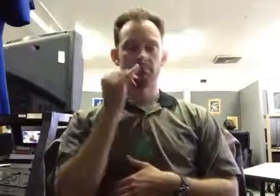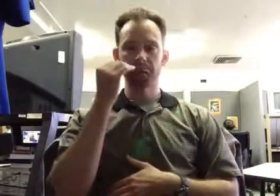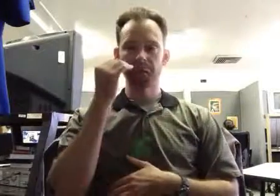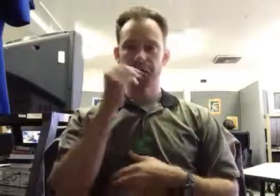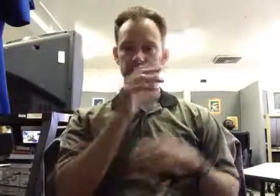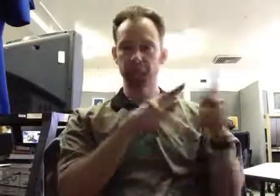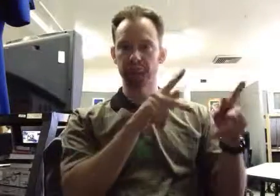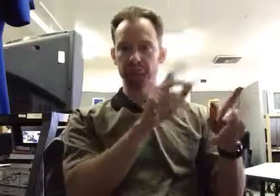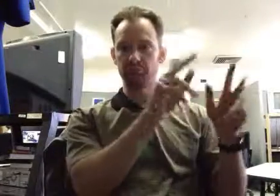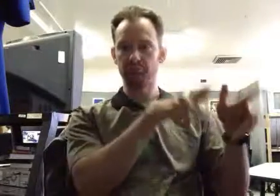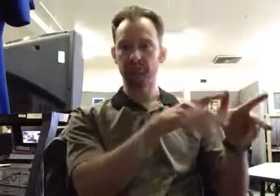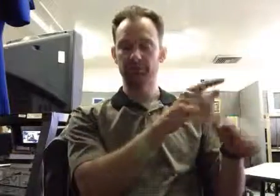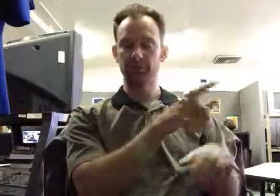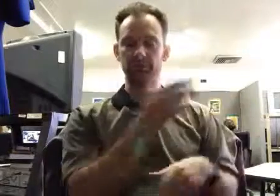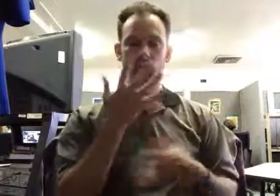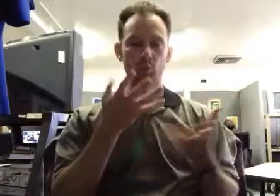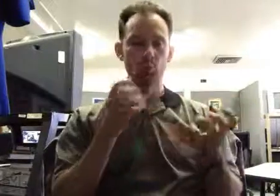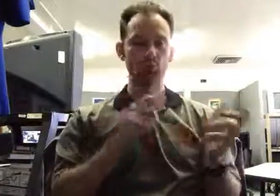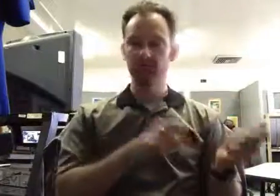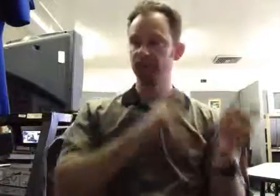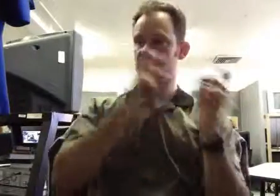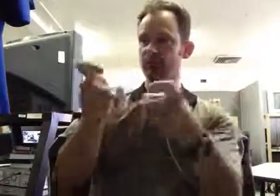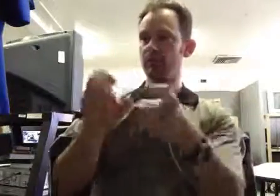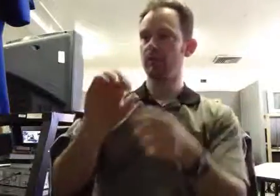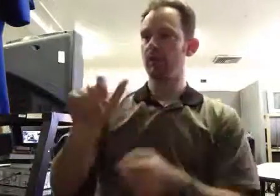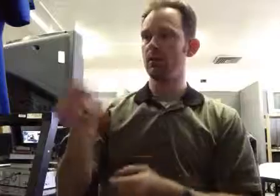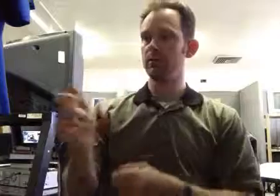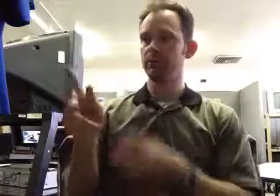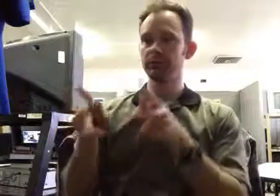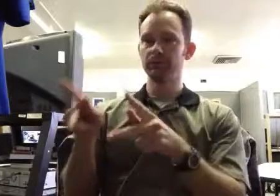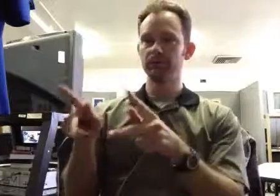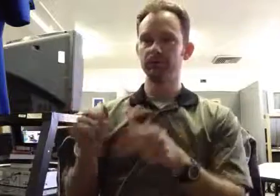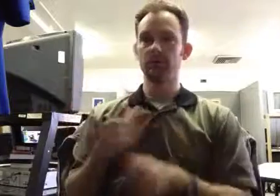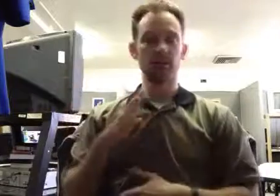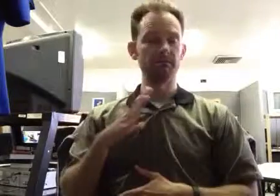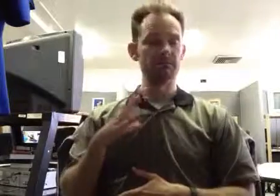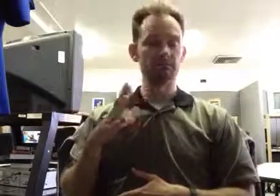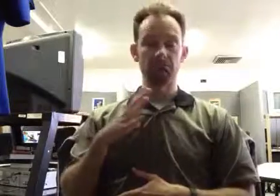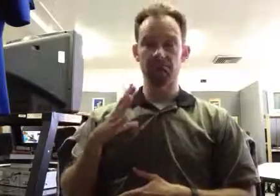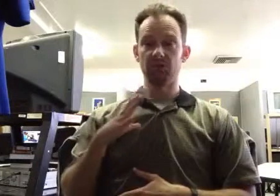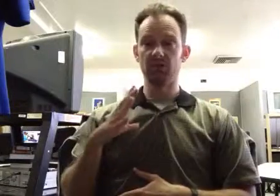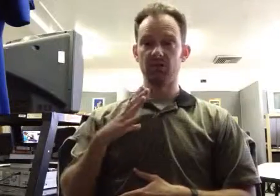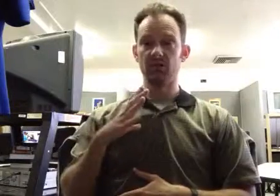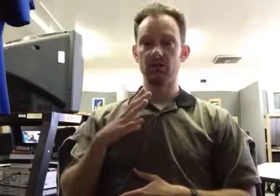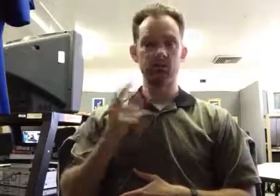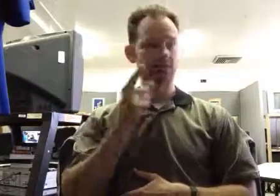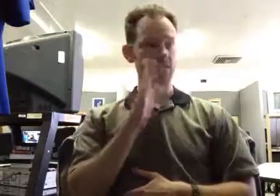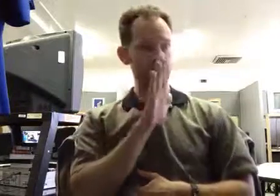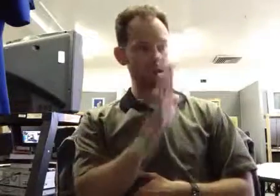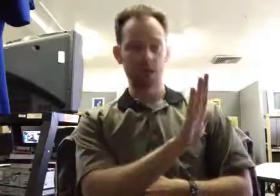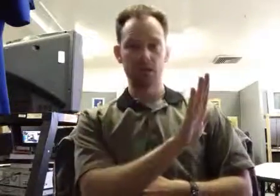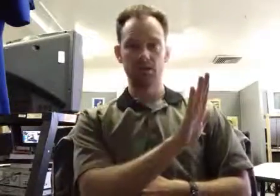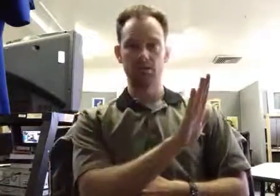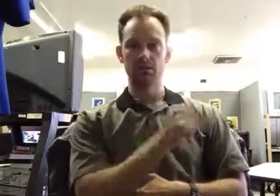best friend, wants to take that gift and give it away the very next day, that's just fine. Because you have given not